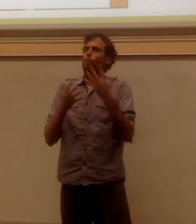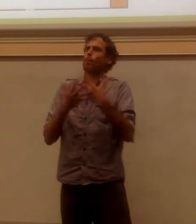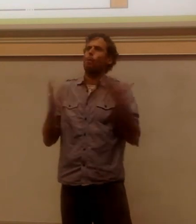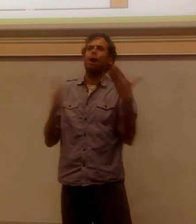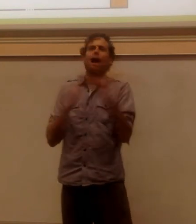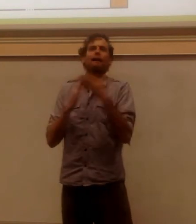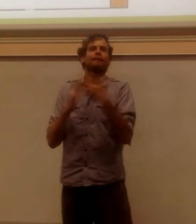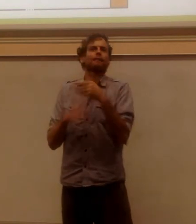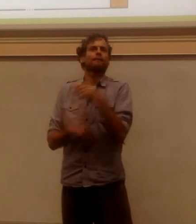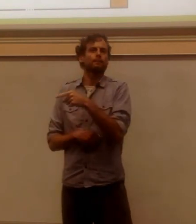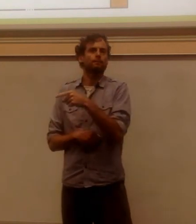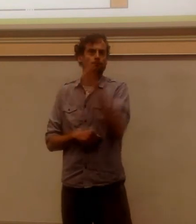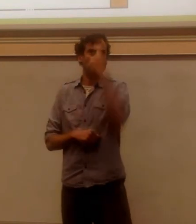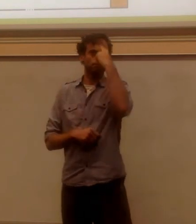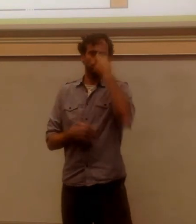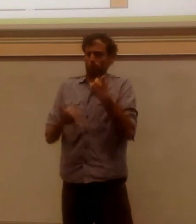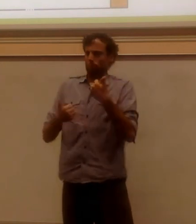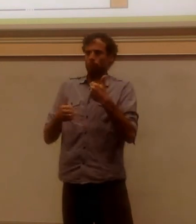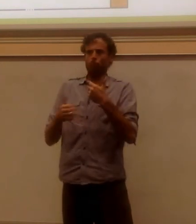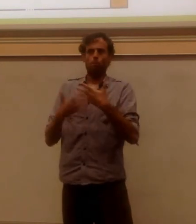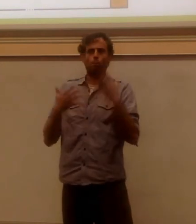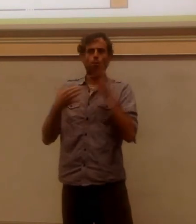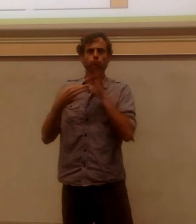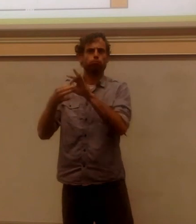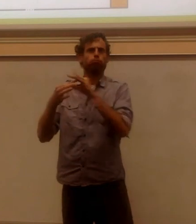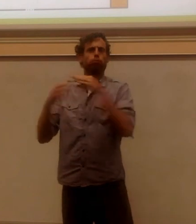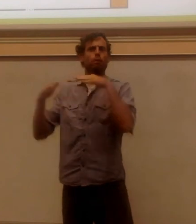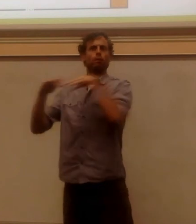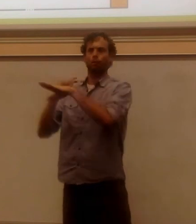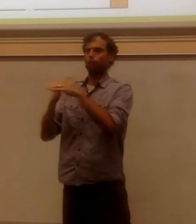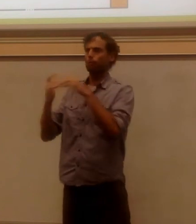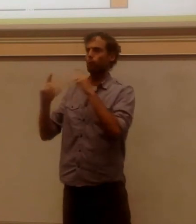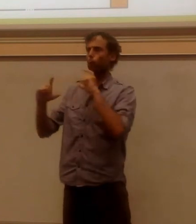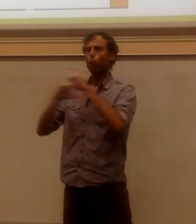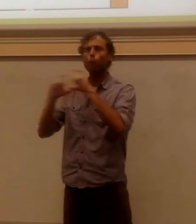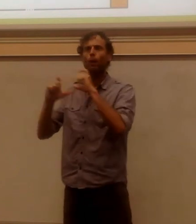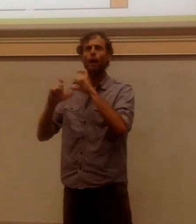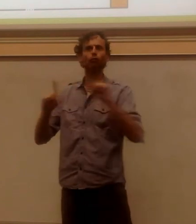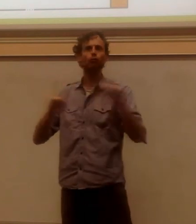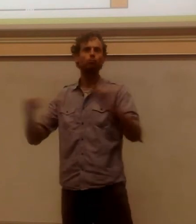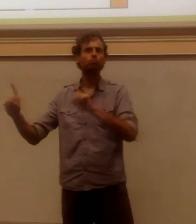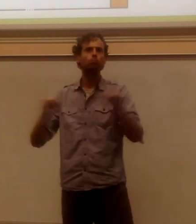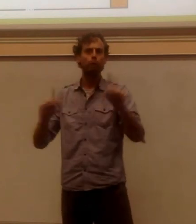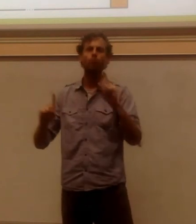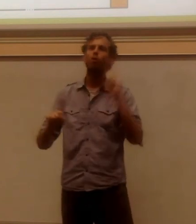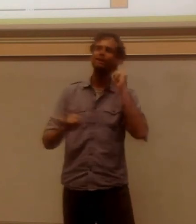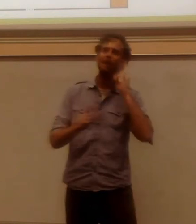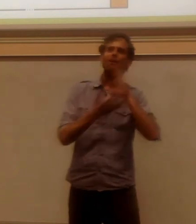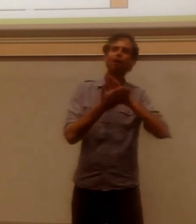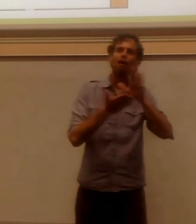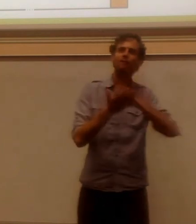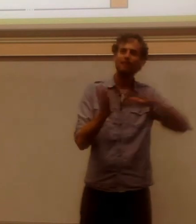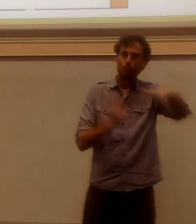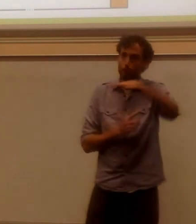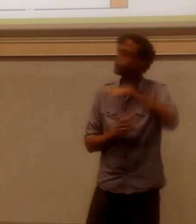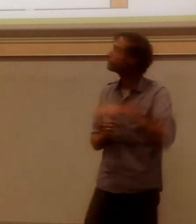who wanted to try and examine how they could increase accessibility for deaf and hard of